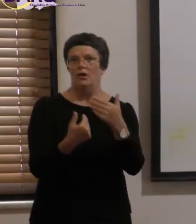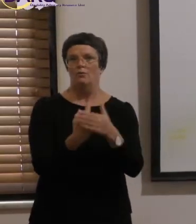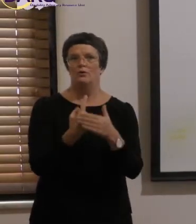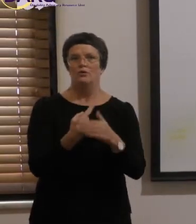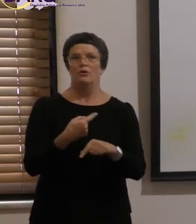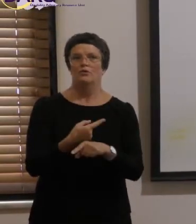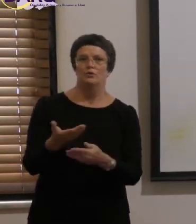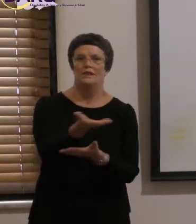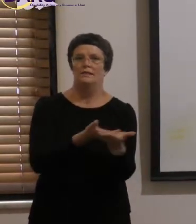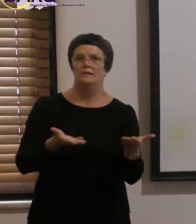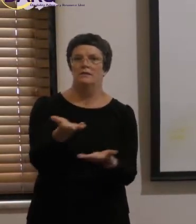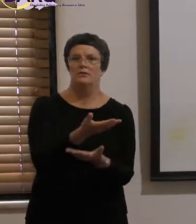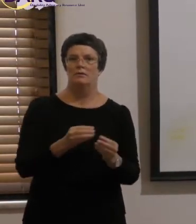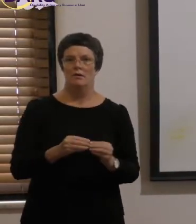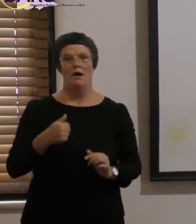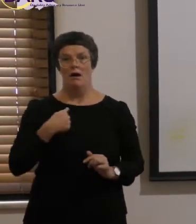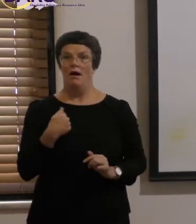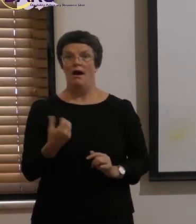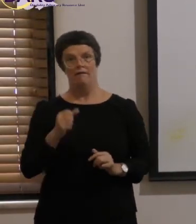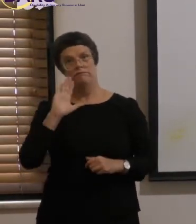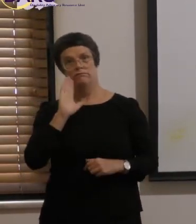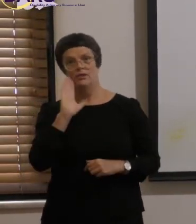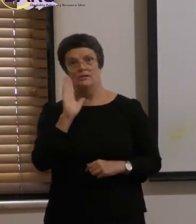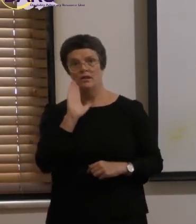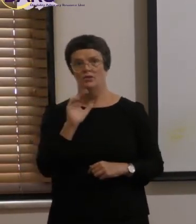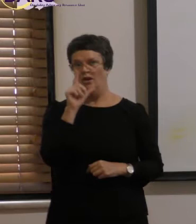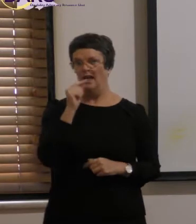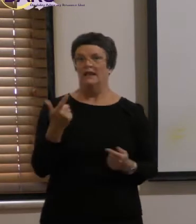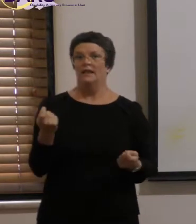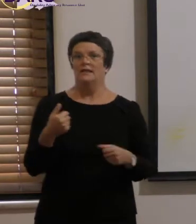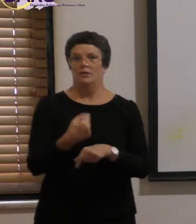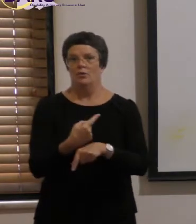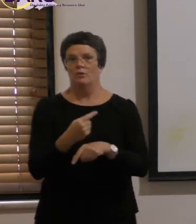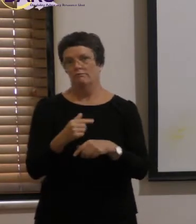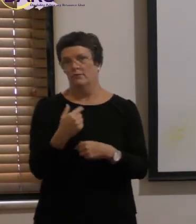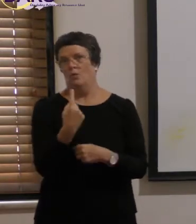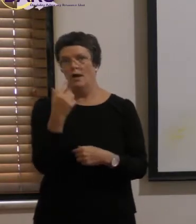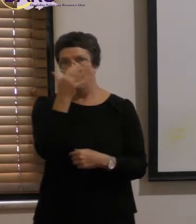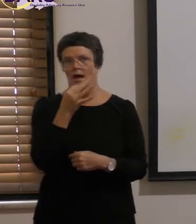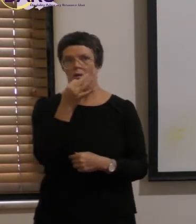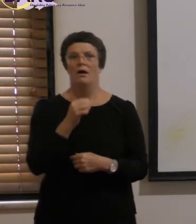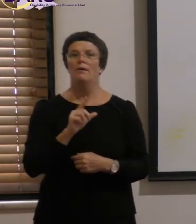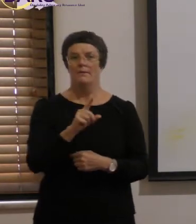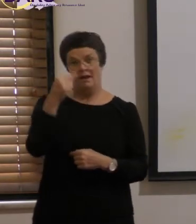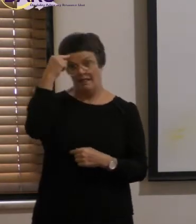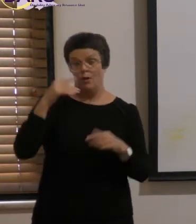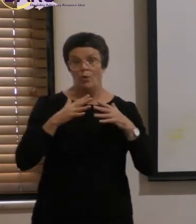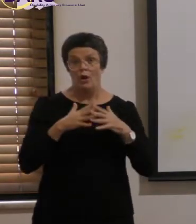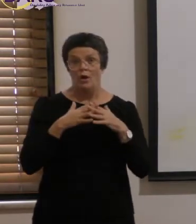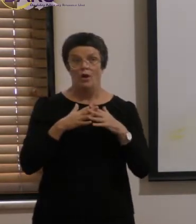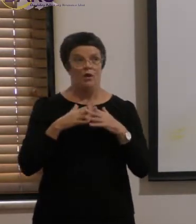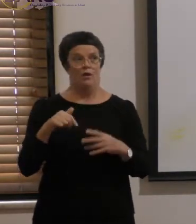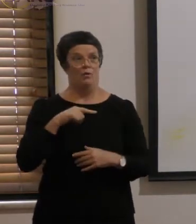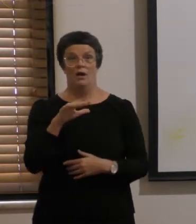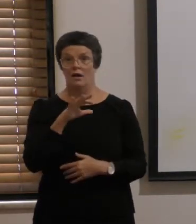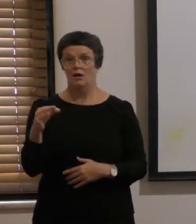got a presentation that will fill an hour, and I can talk a lot, but I think it would be a really good opportunity, particularly since